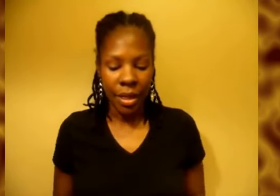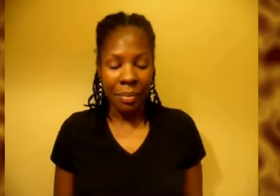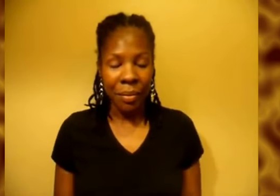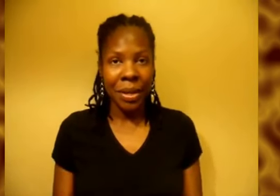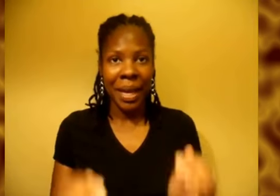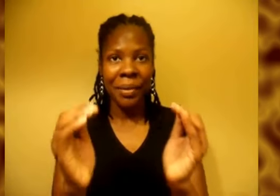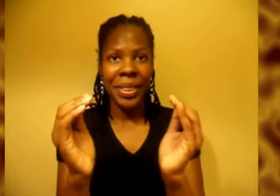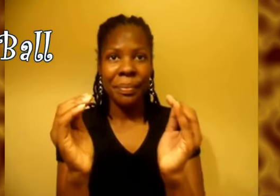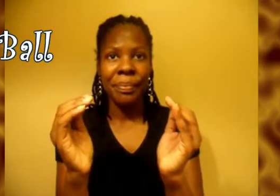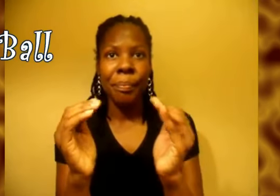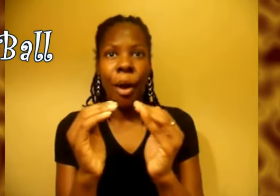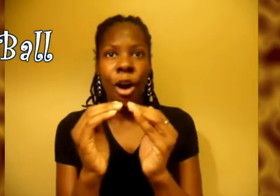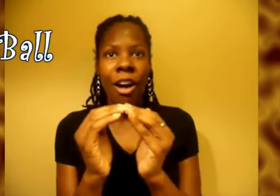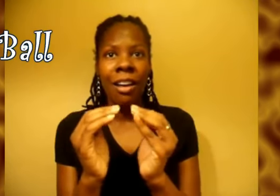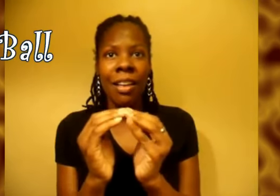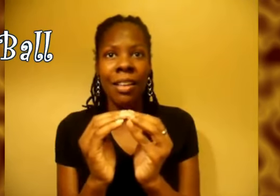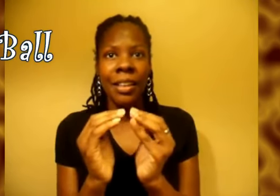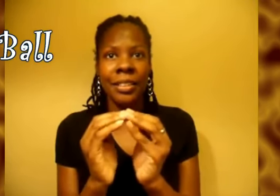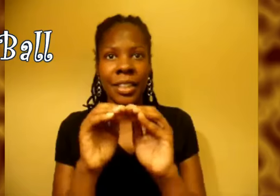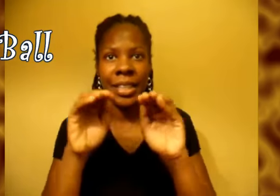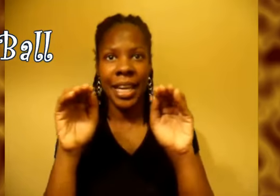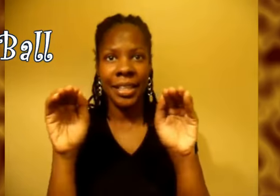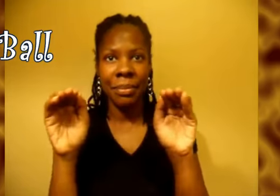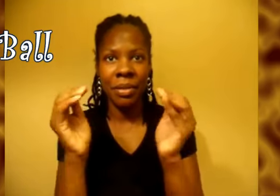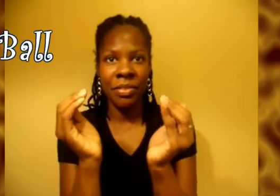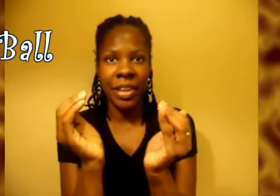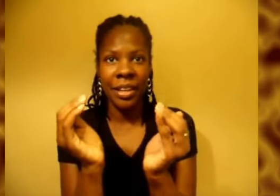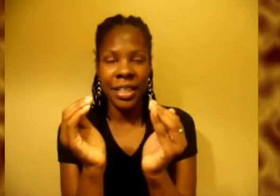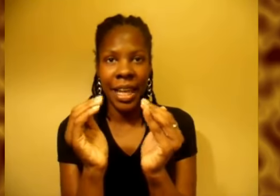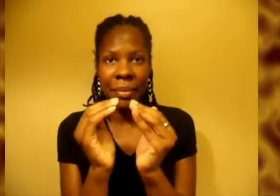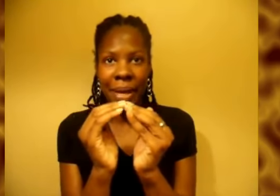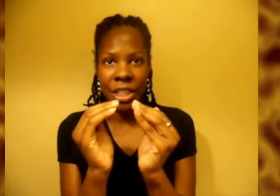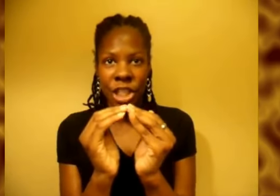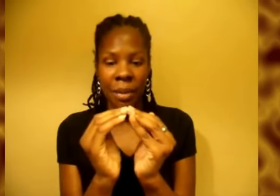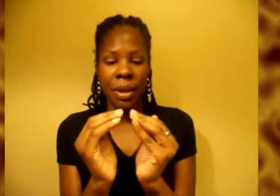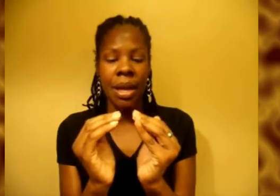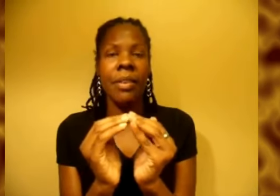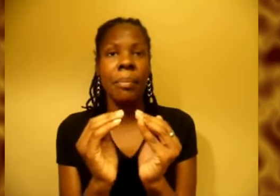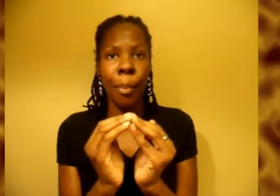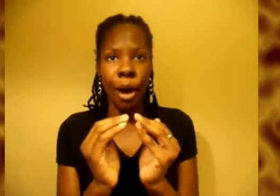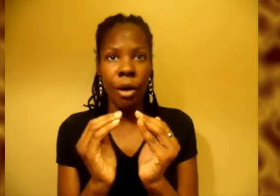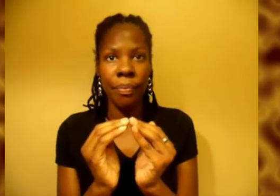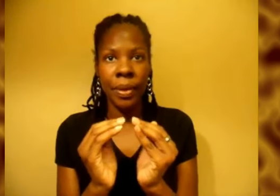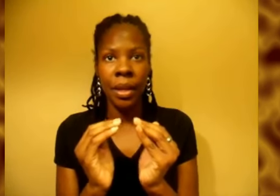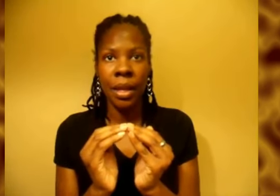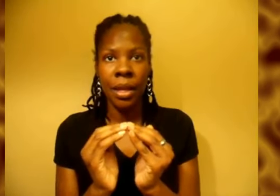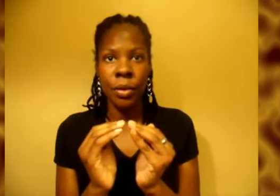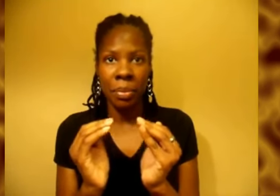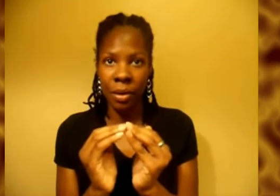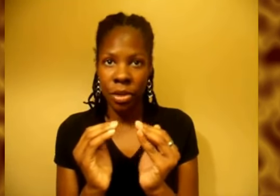They may want to play with a ball. So you're going to take the tips of your fingers and like make the shape of a ball. You want to play with